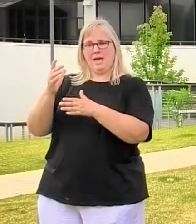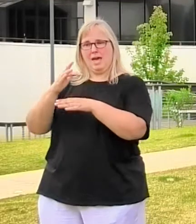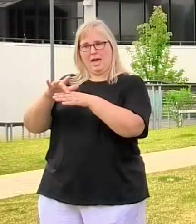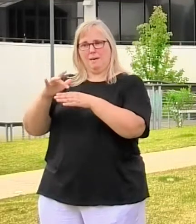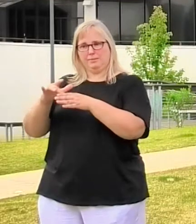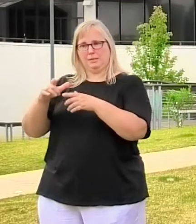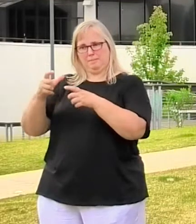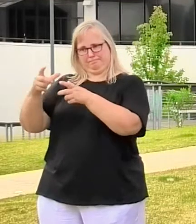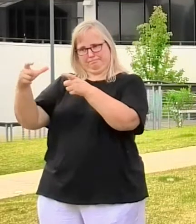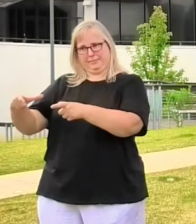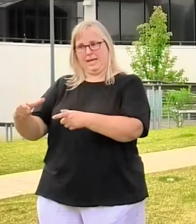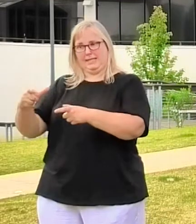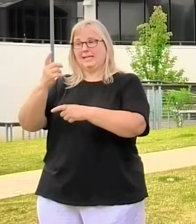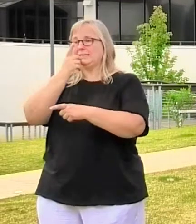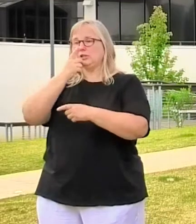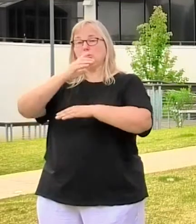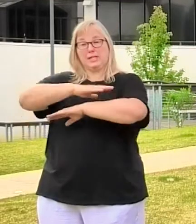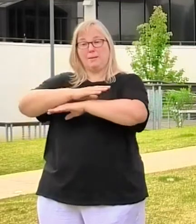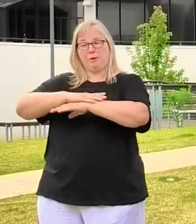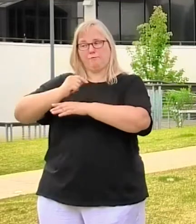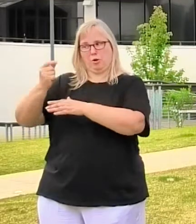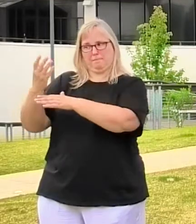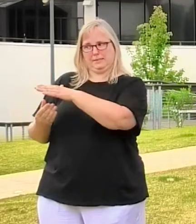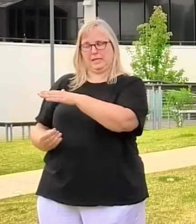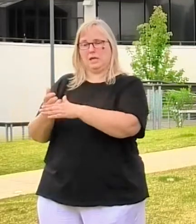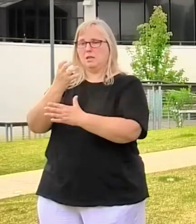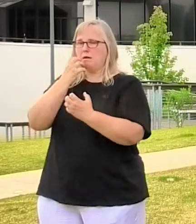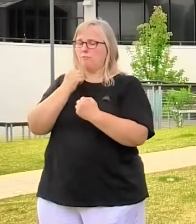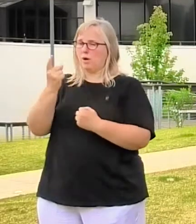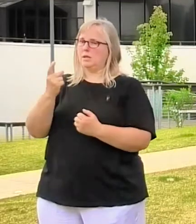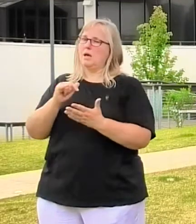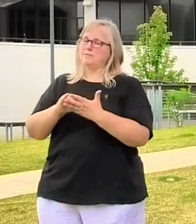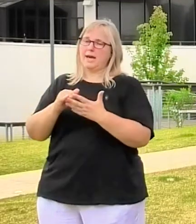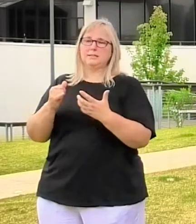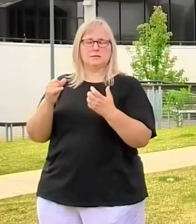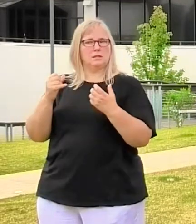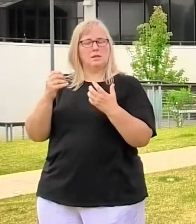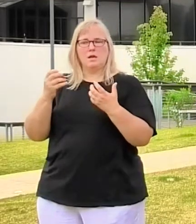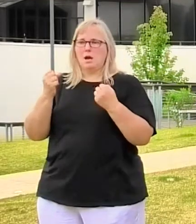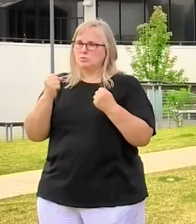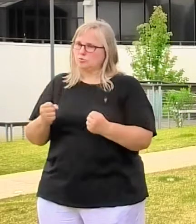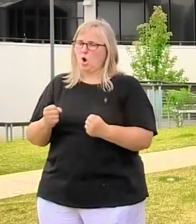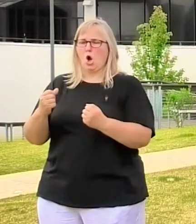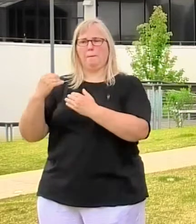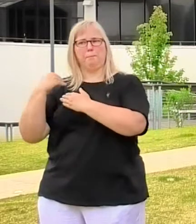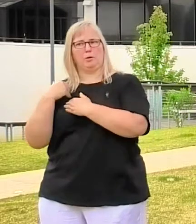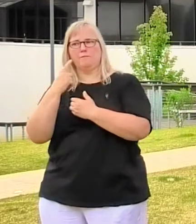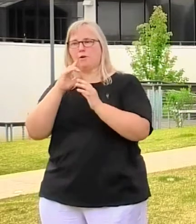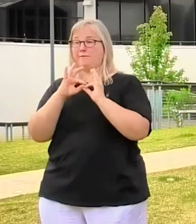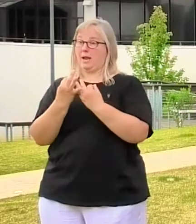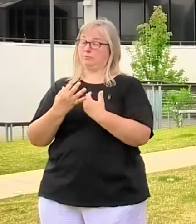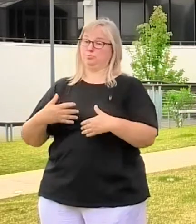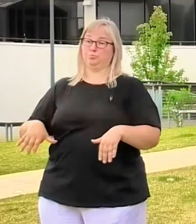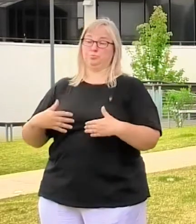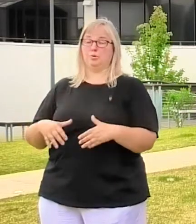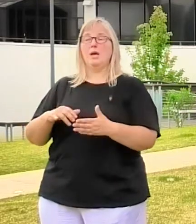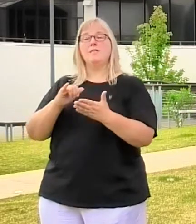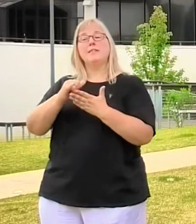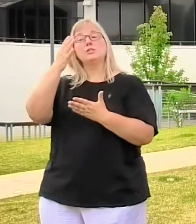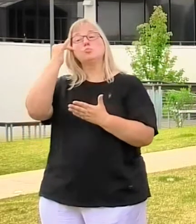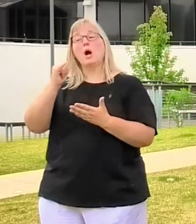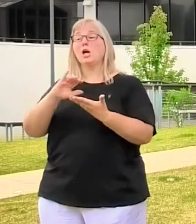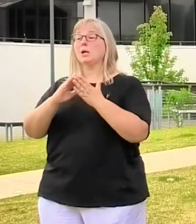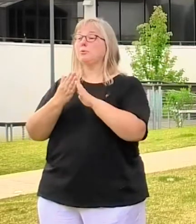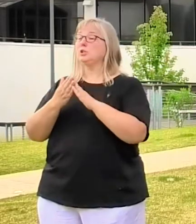one. That is a very heavy burden for a family to carry, which is why community